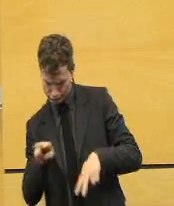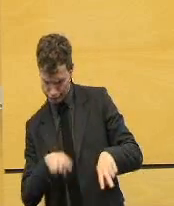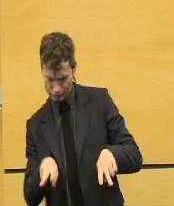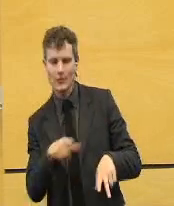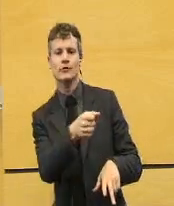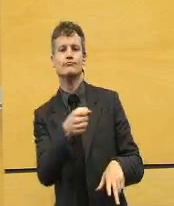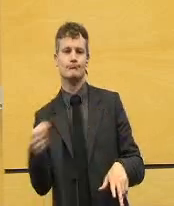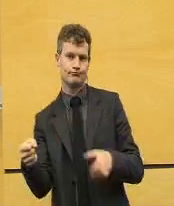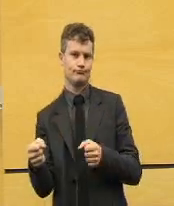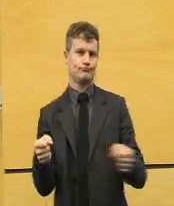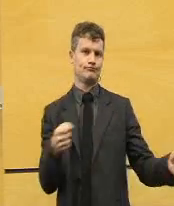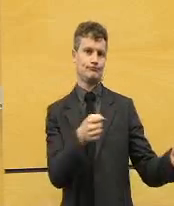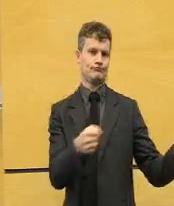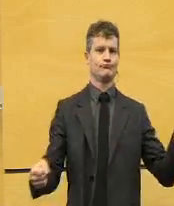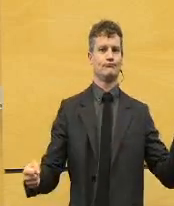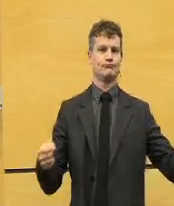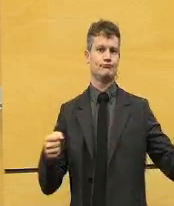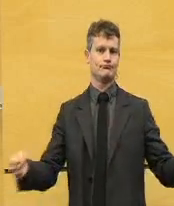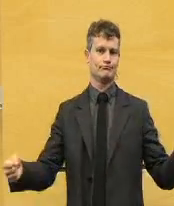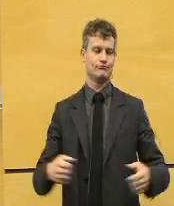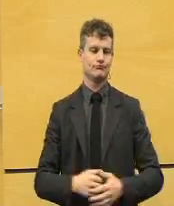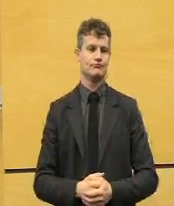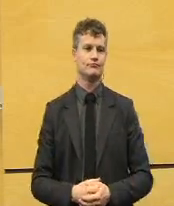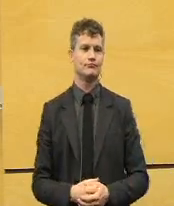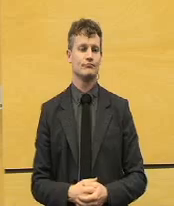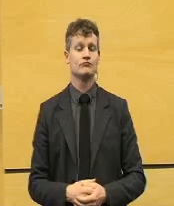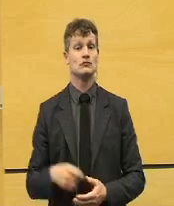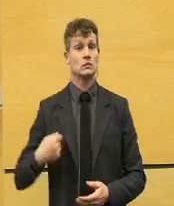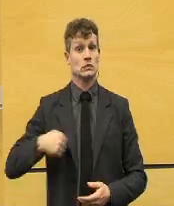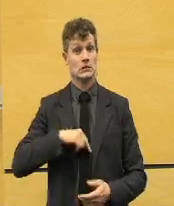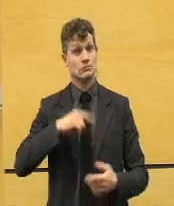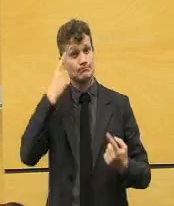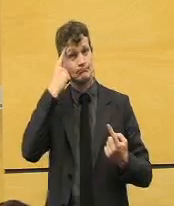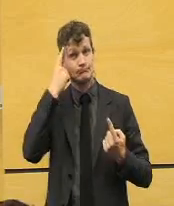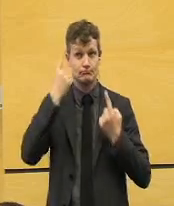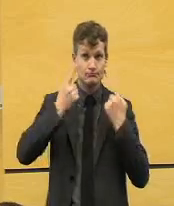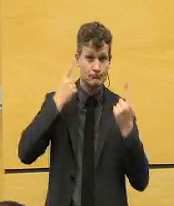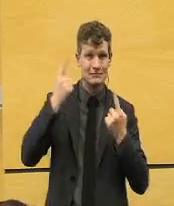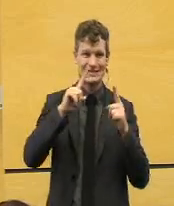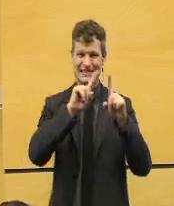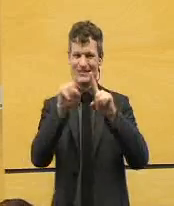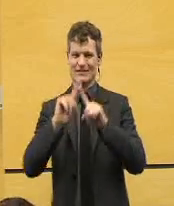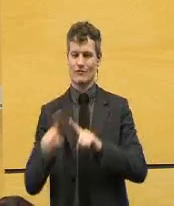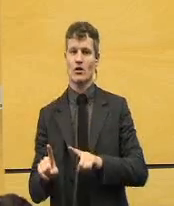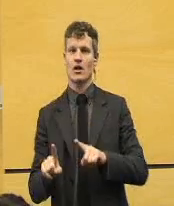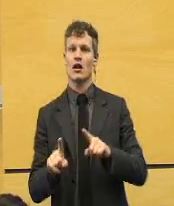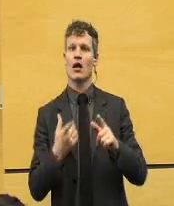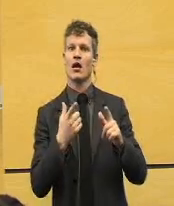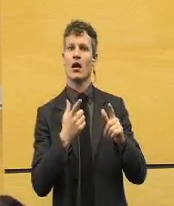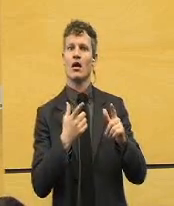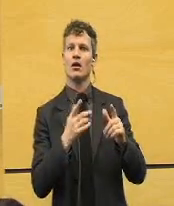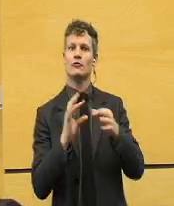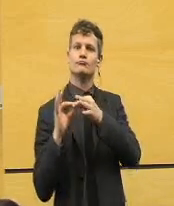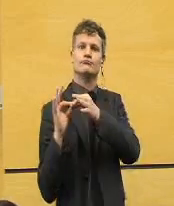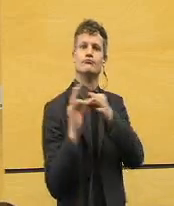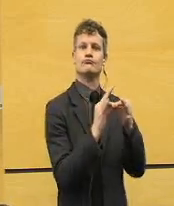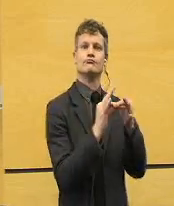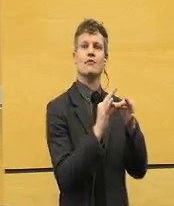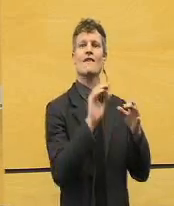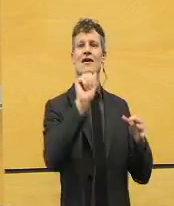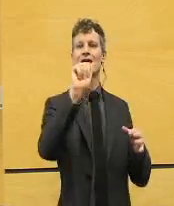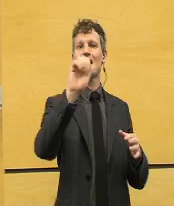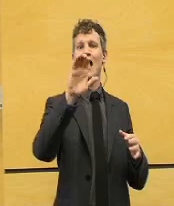disability legislation to consider many parts of the act that need